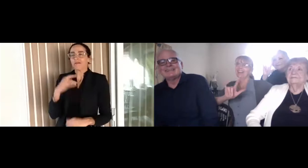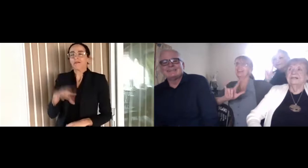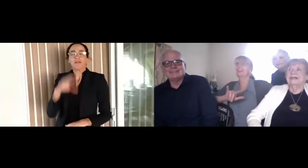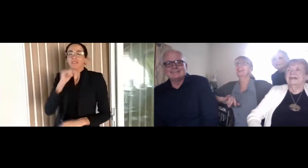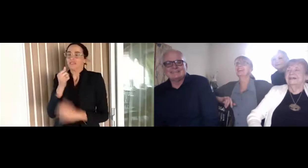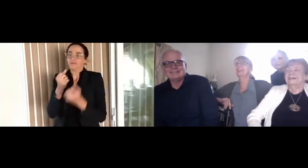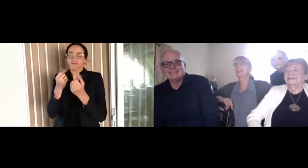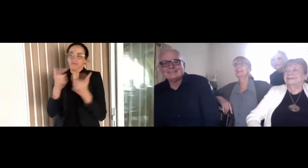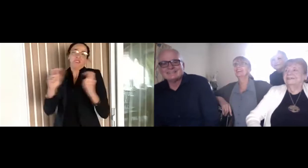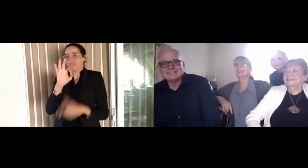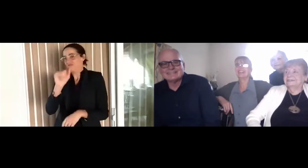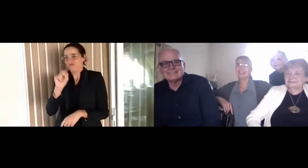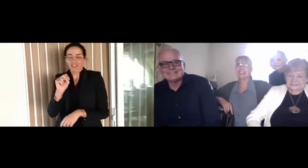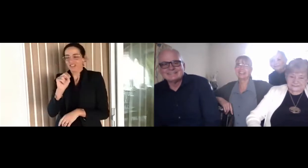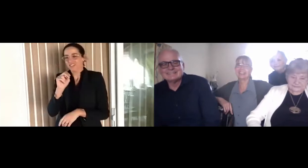like.